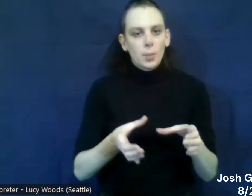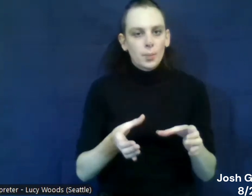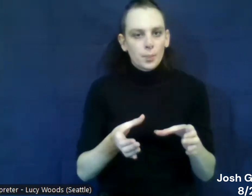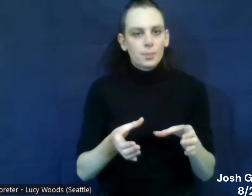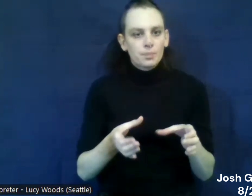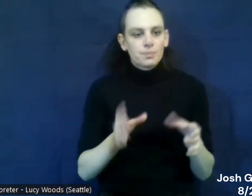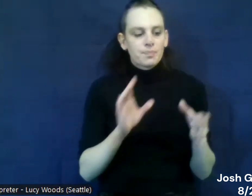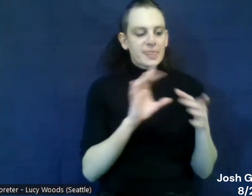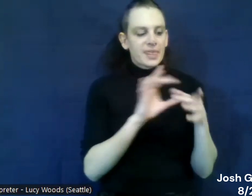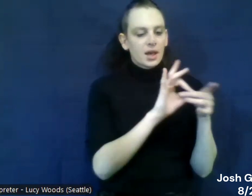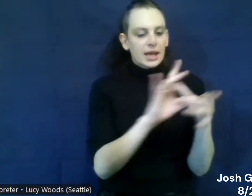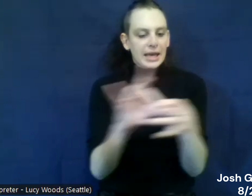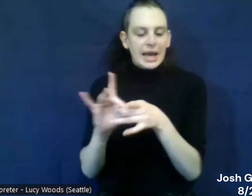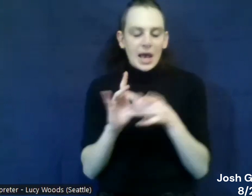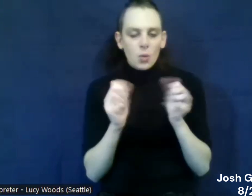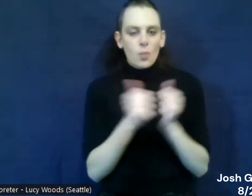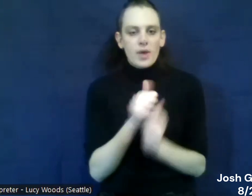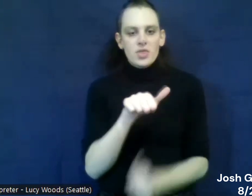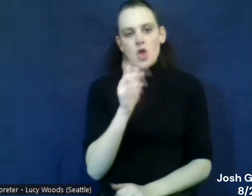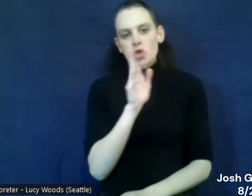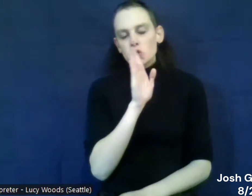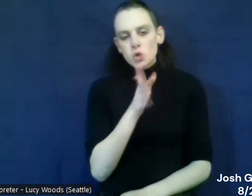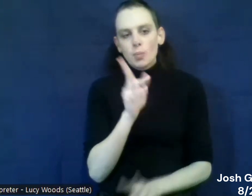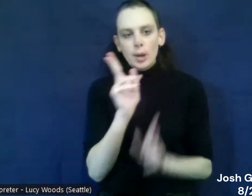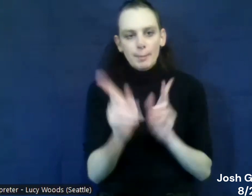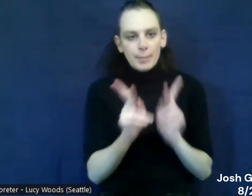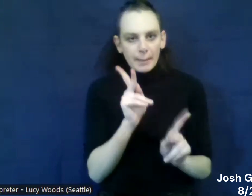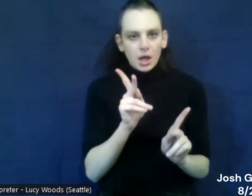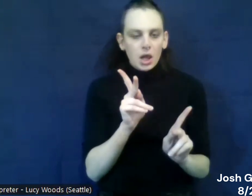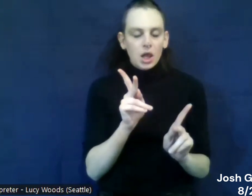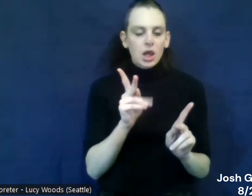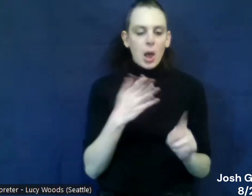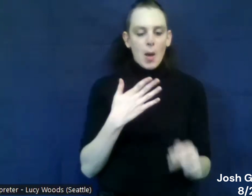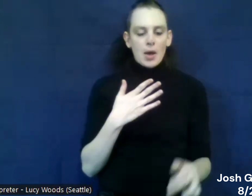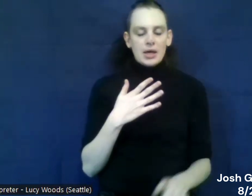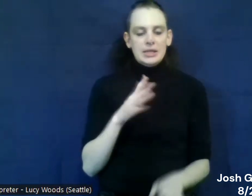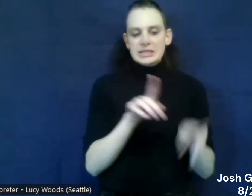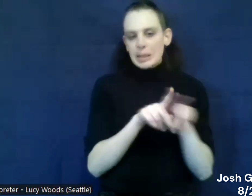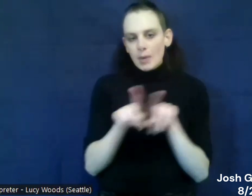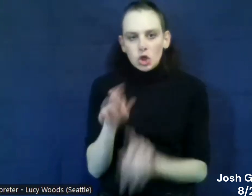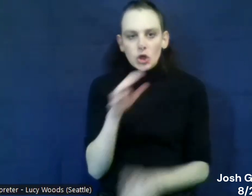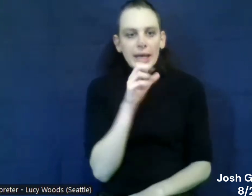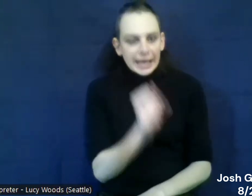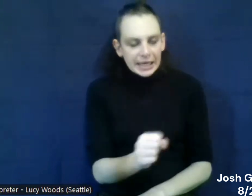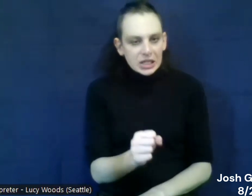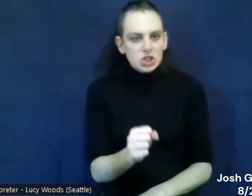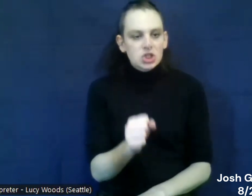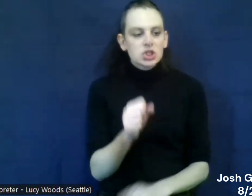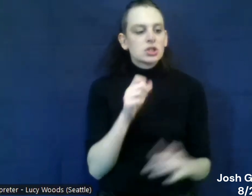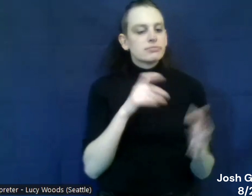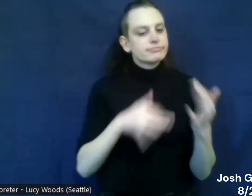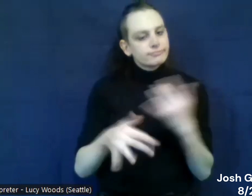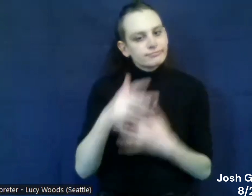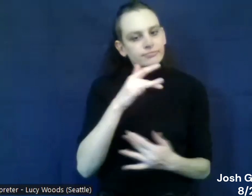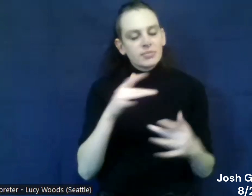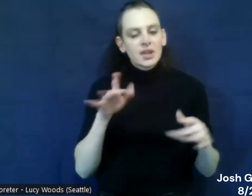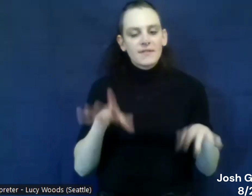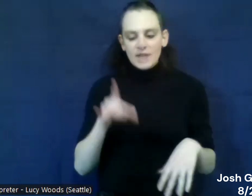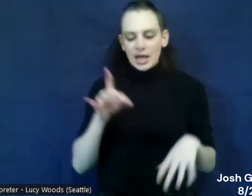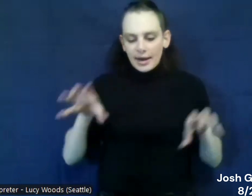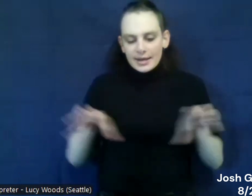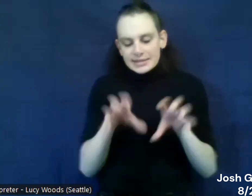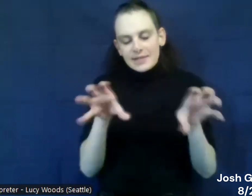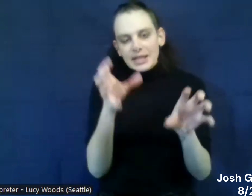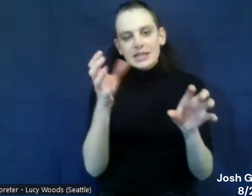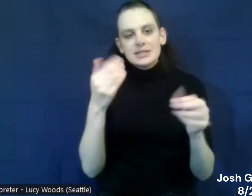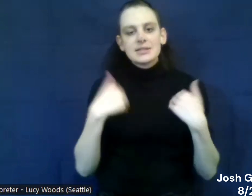connecting with people in sobriety who were within a general age range of me, being able to find activities and have fun. And the experience